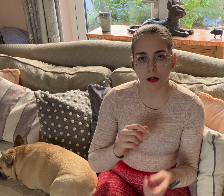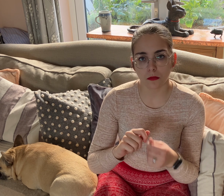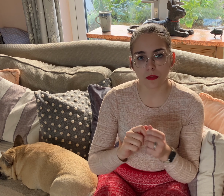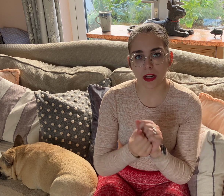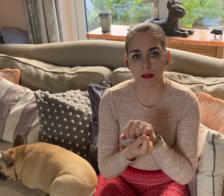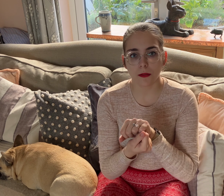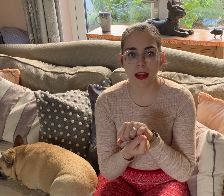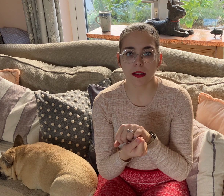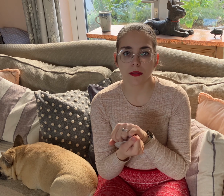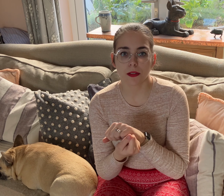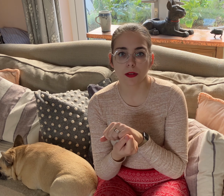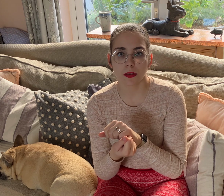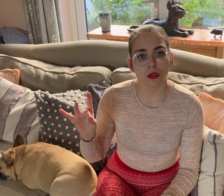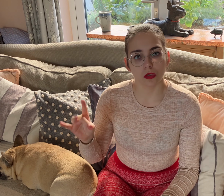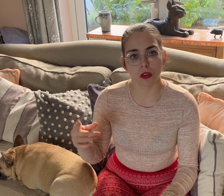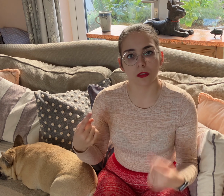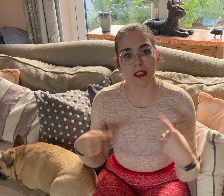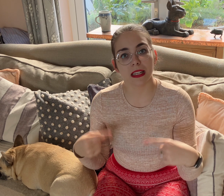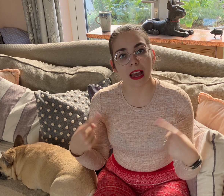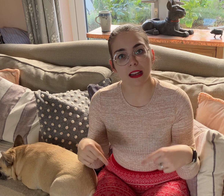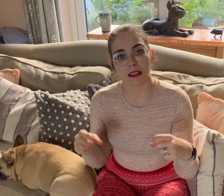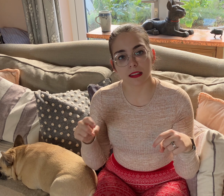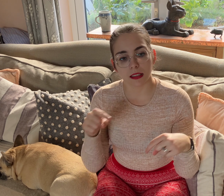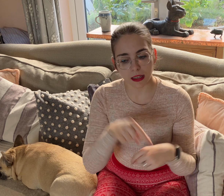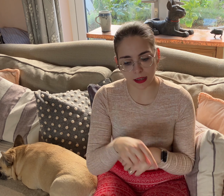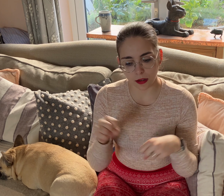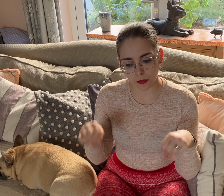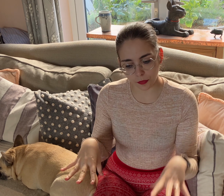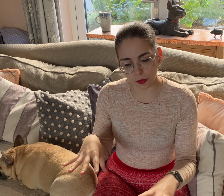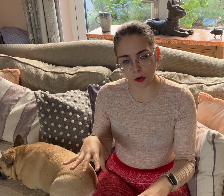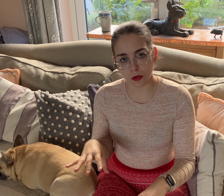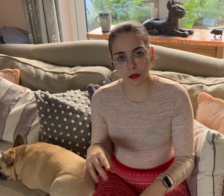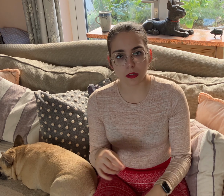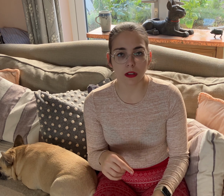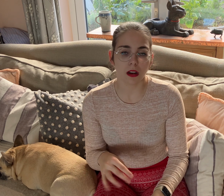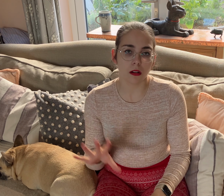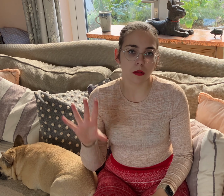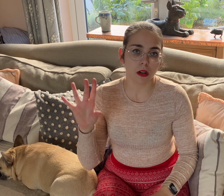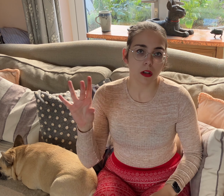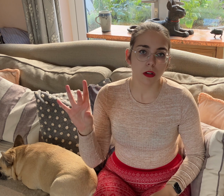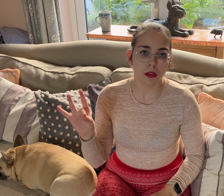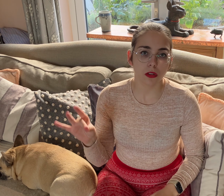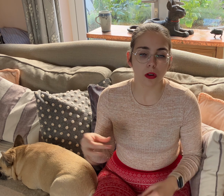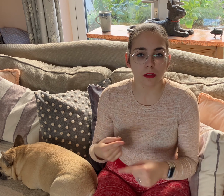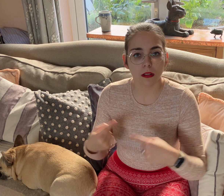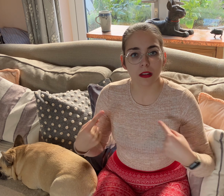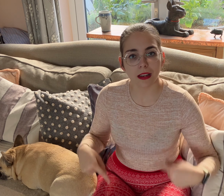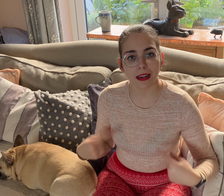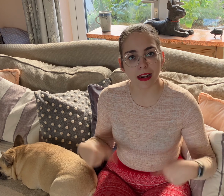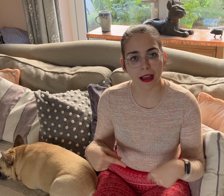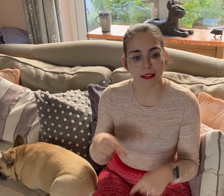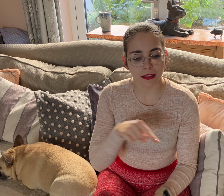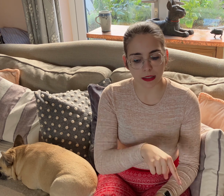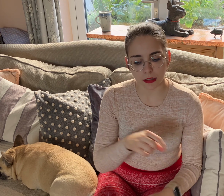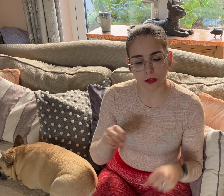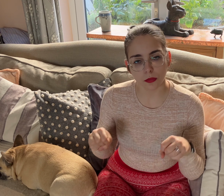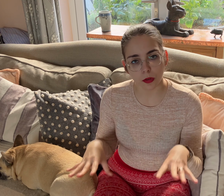rearrange. Don't let it fall go, don't let it fall.